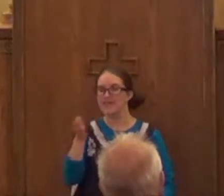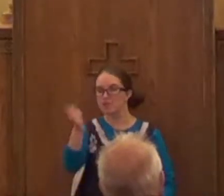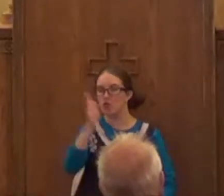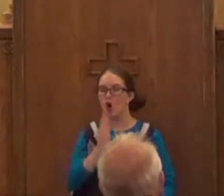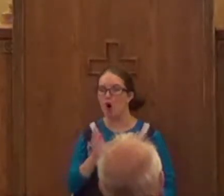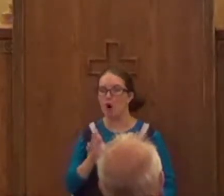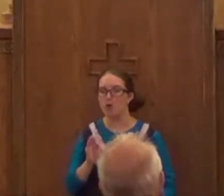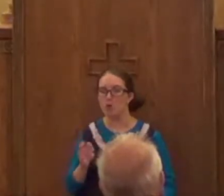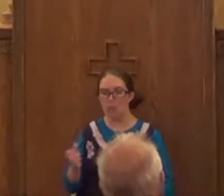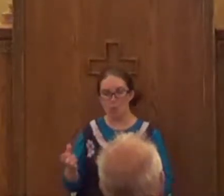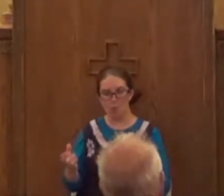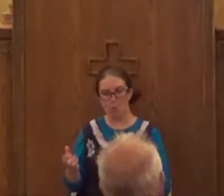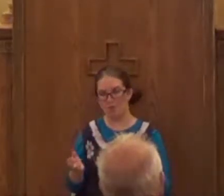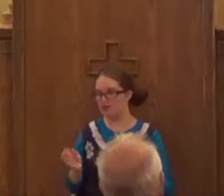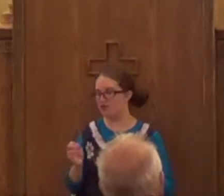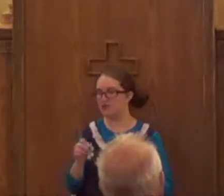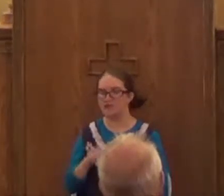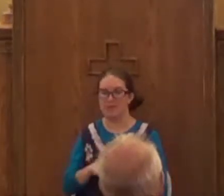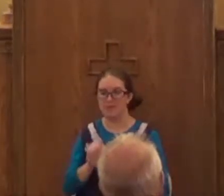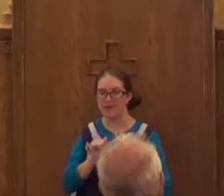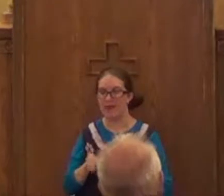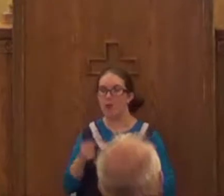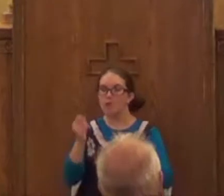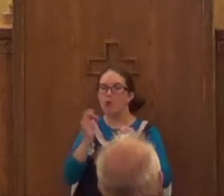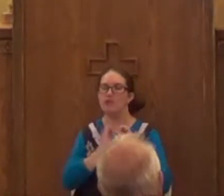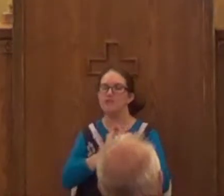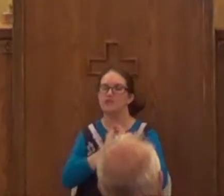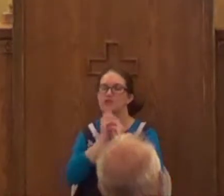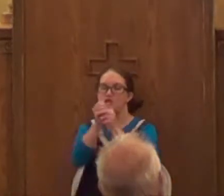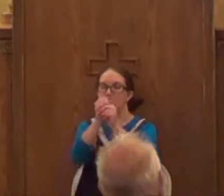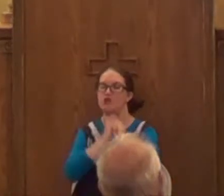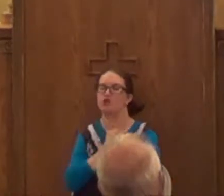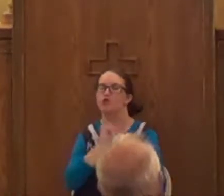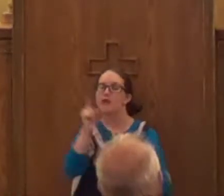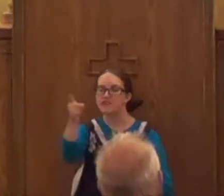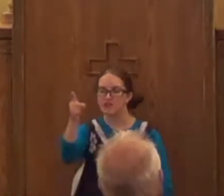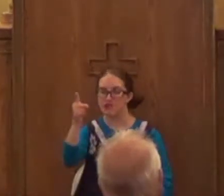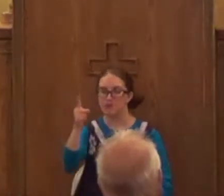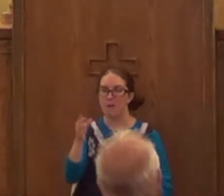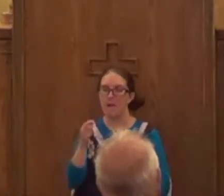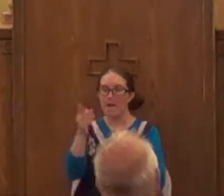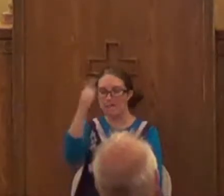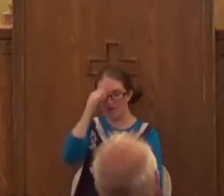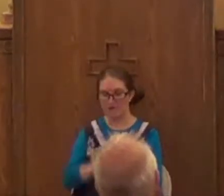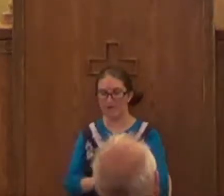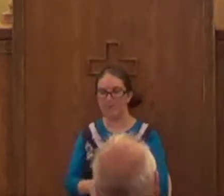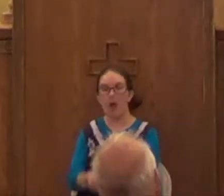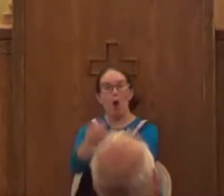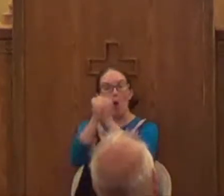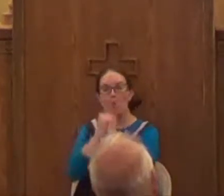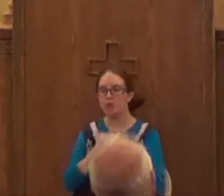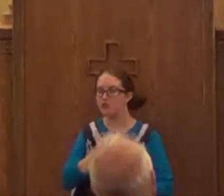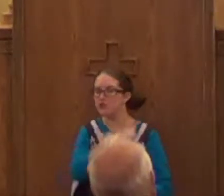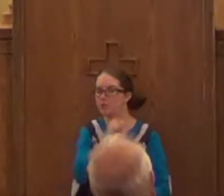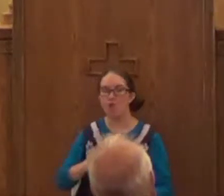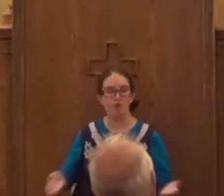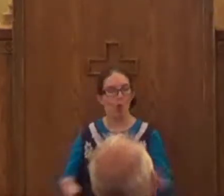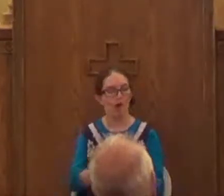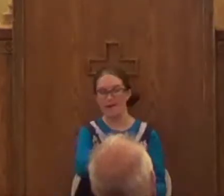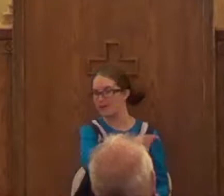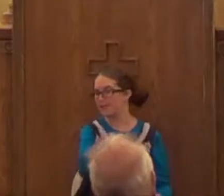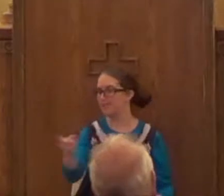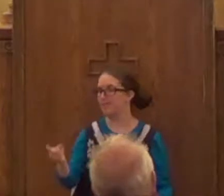God, whatever your timing is, I'm going to trust it and I'm going to believe it. Somebody ought to worship the Lord in